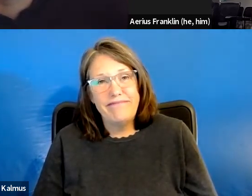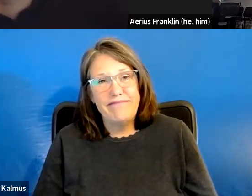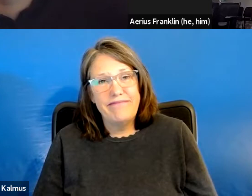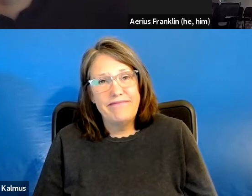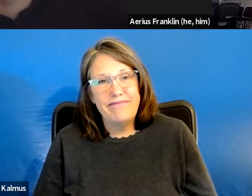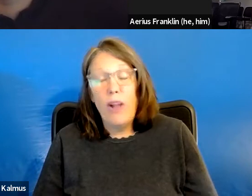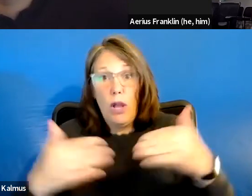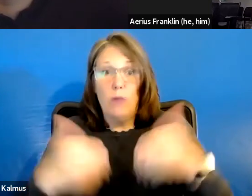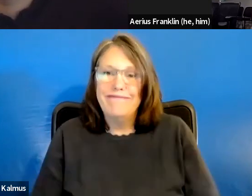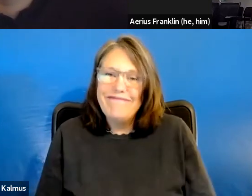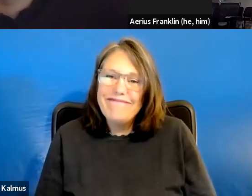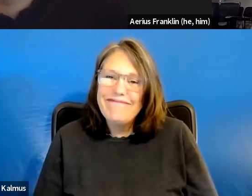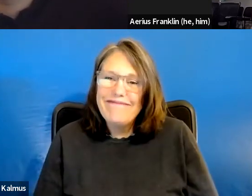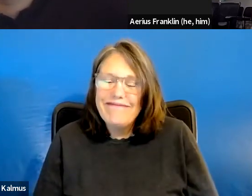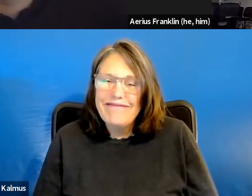Oh, go.